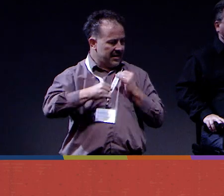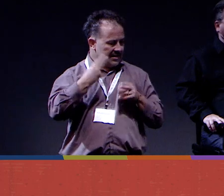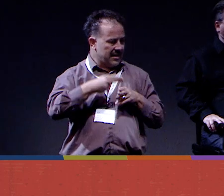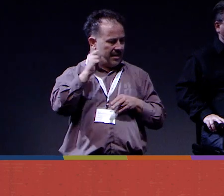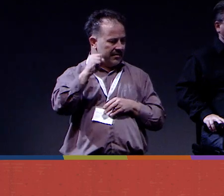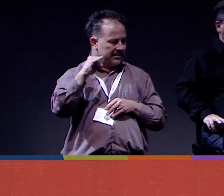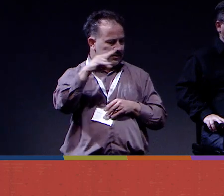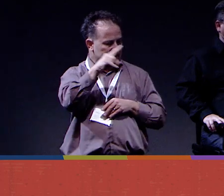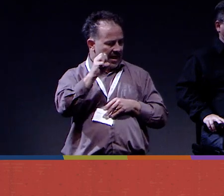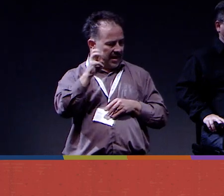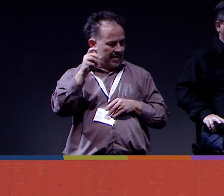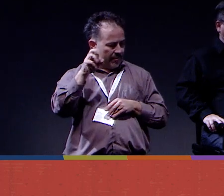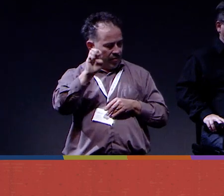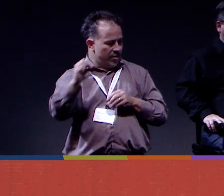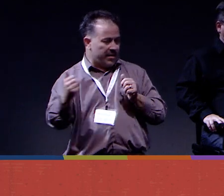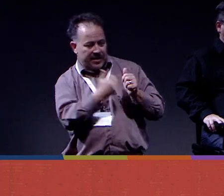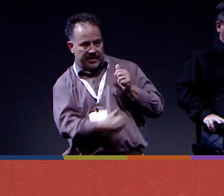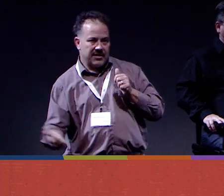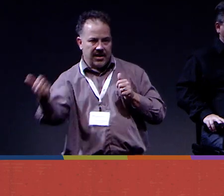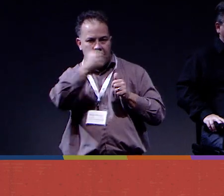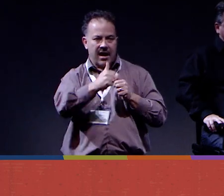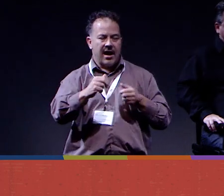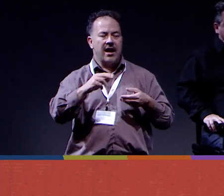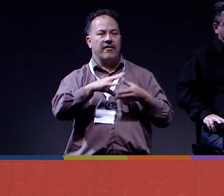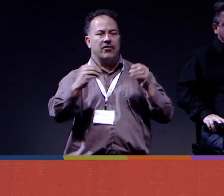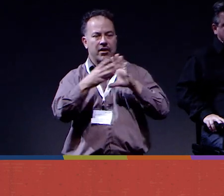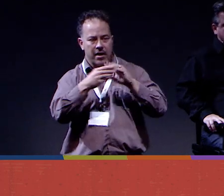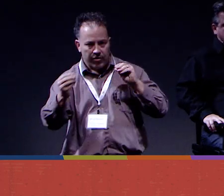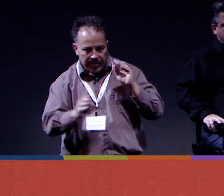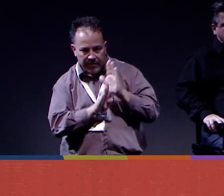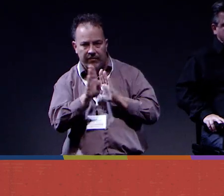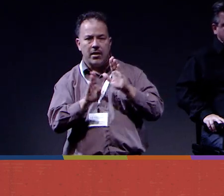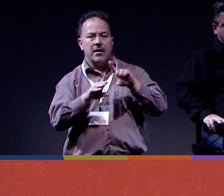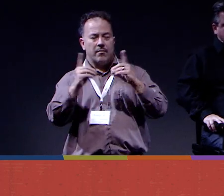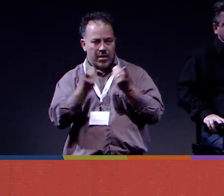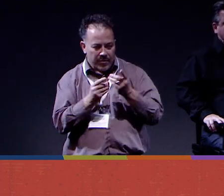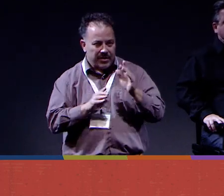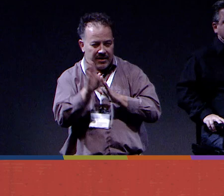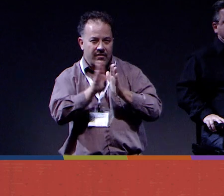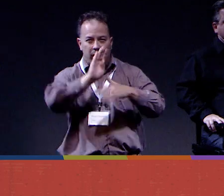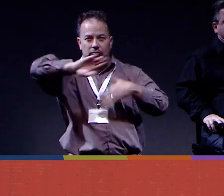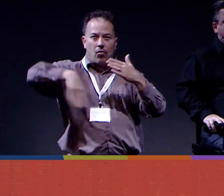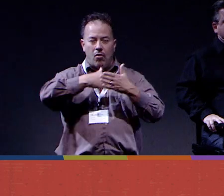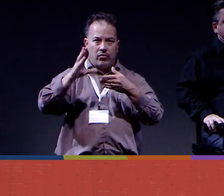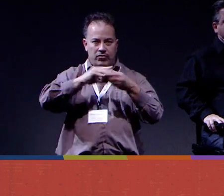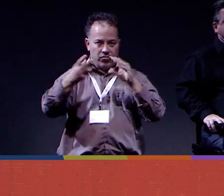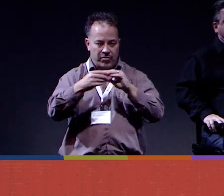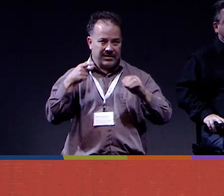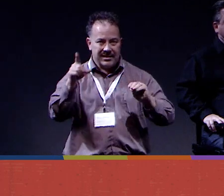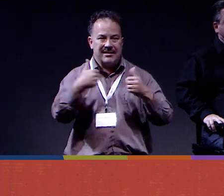head of narrative, the head of the narrative department. He comes up with all the storylines for the games, and he's the game maker.